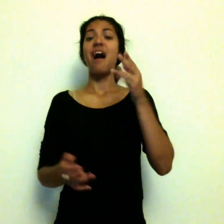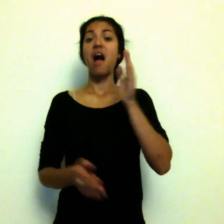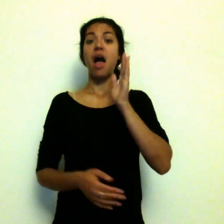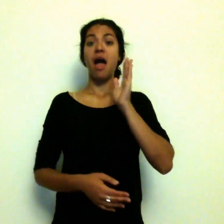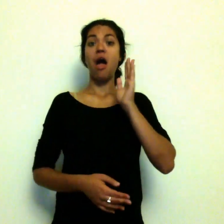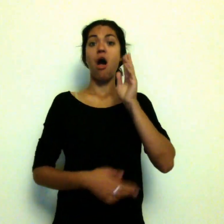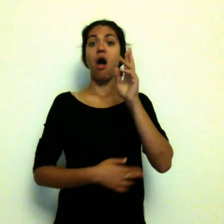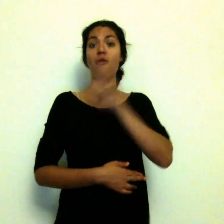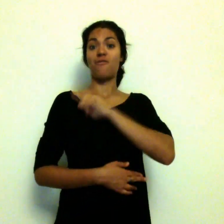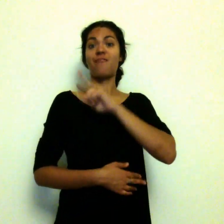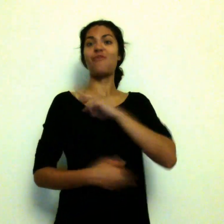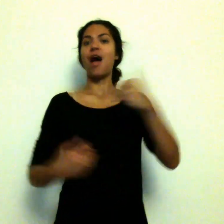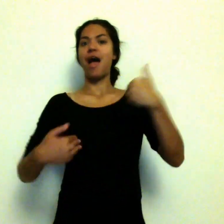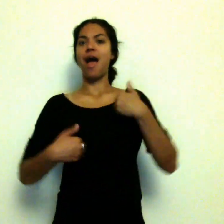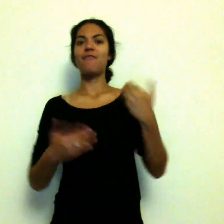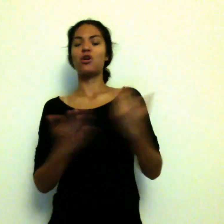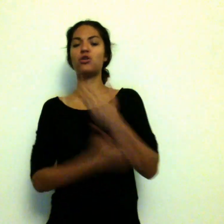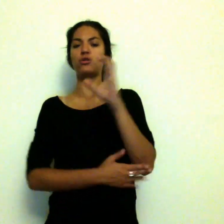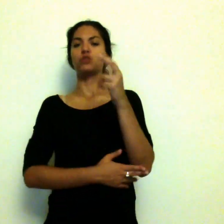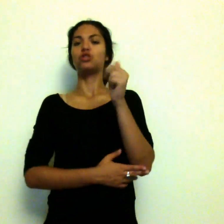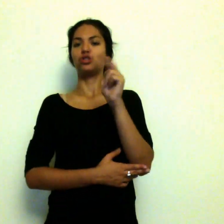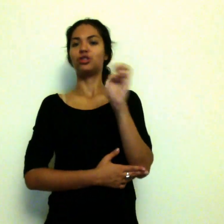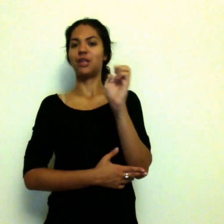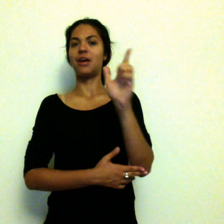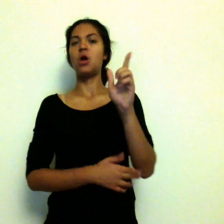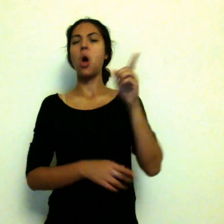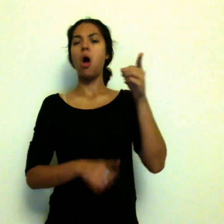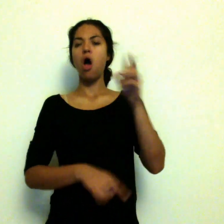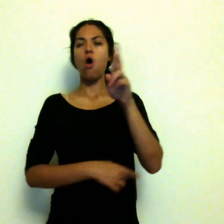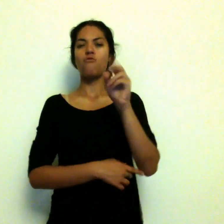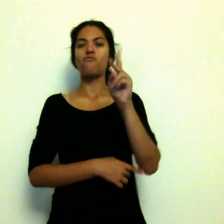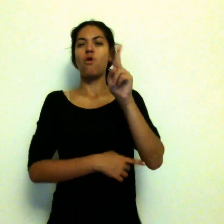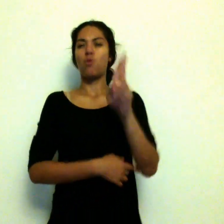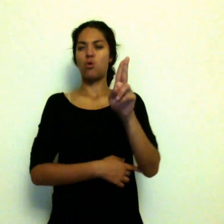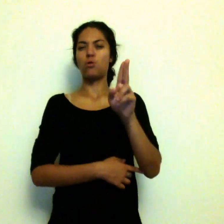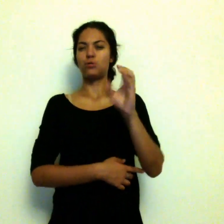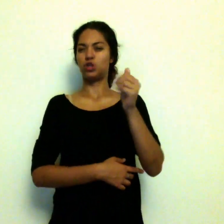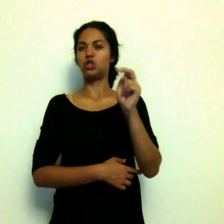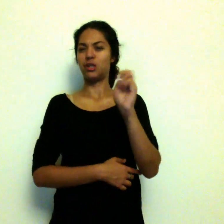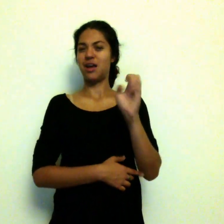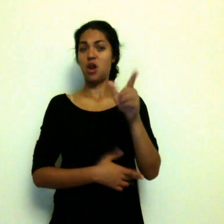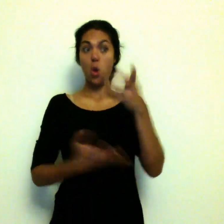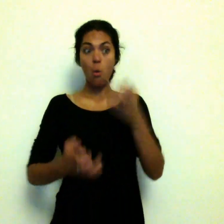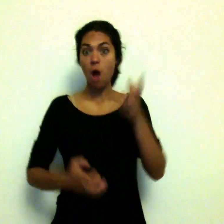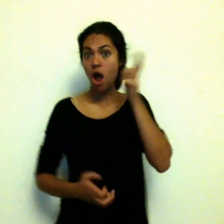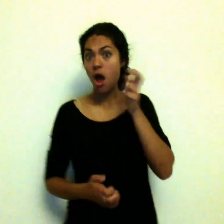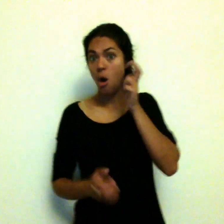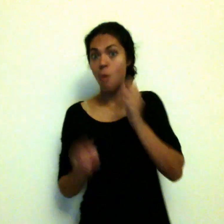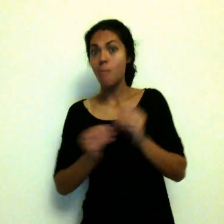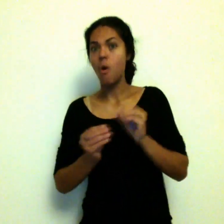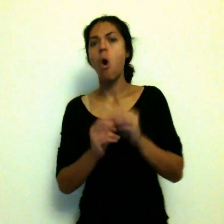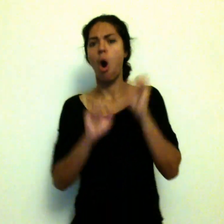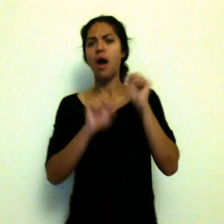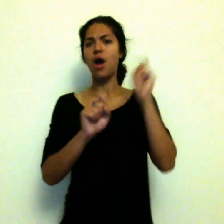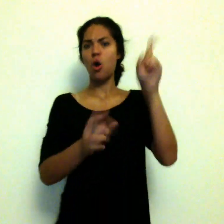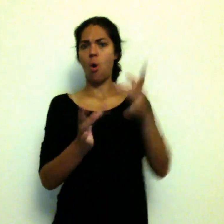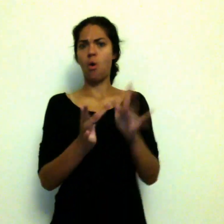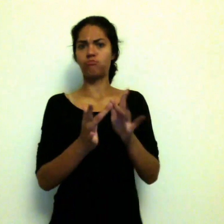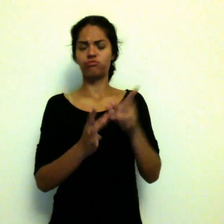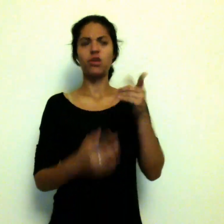also called Let My People Think, check out a variety of videos on evangelism and apologetics, and hear our radio program there as well. If